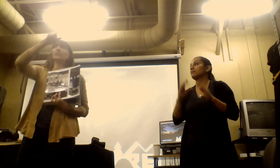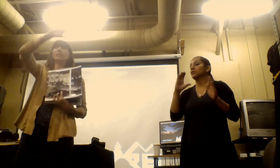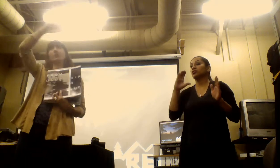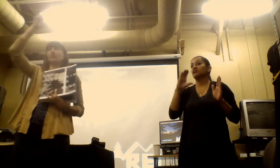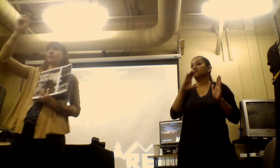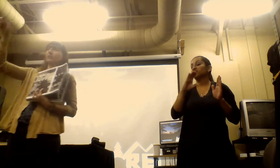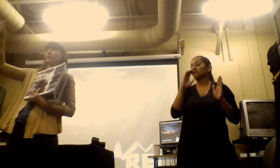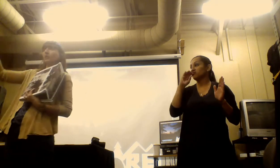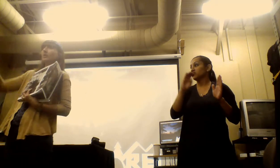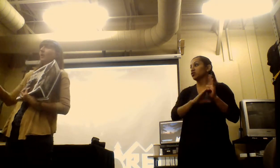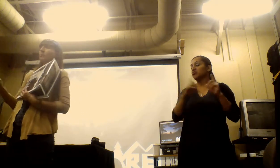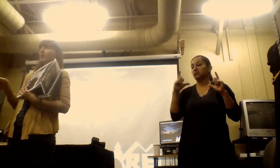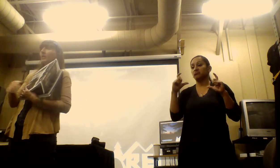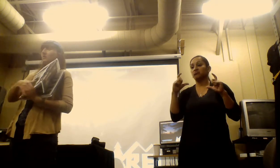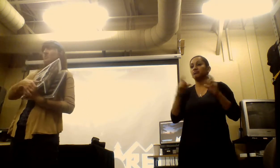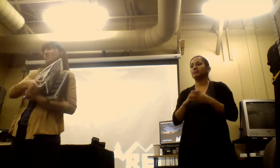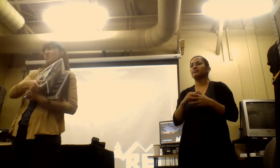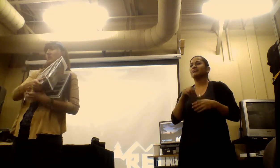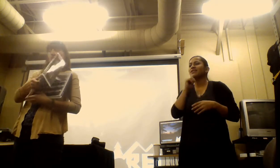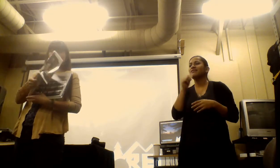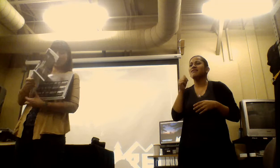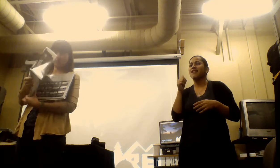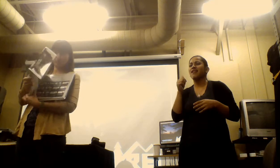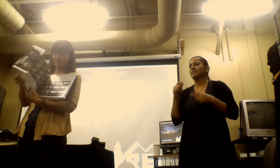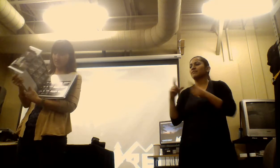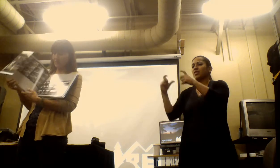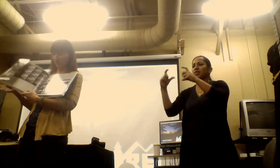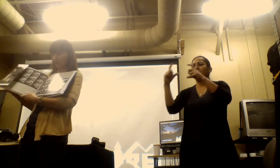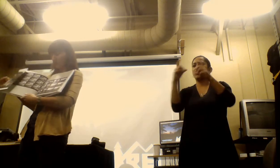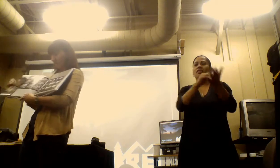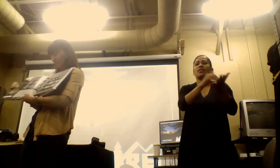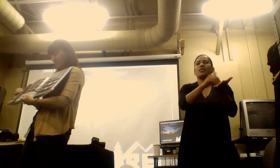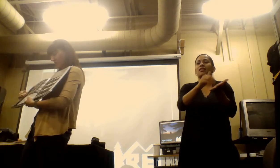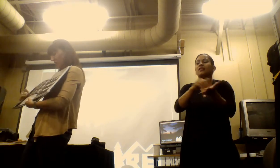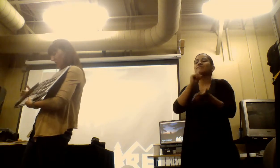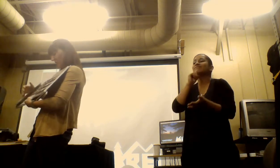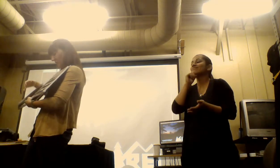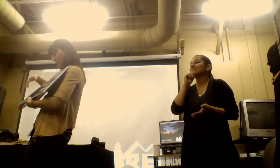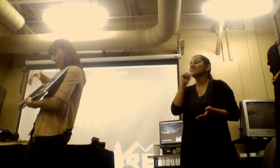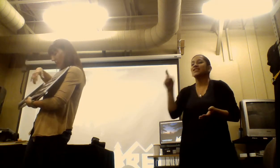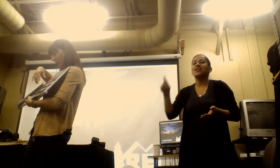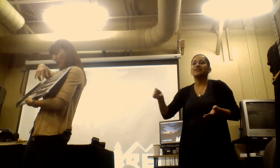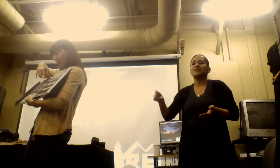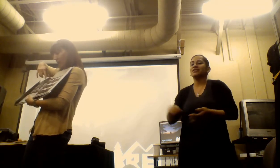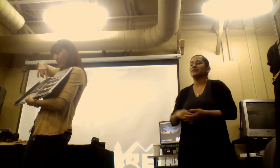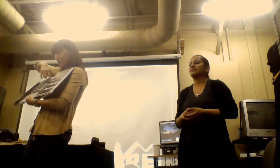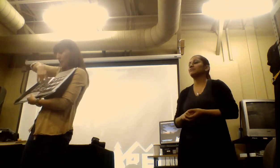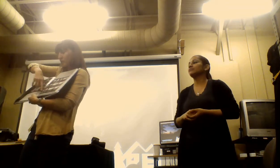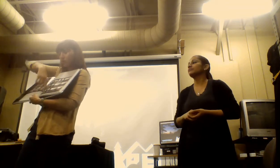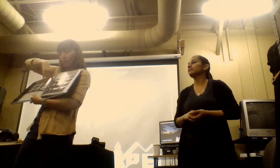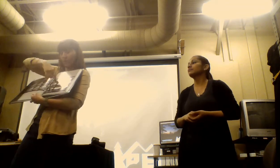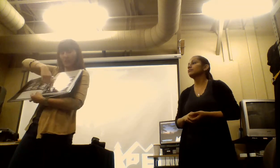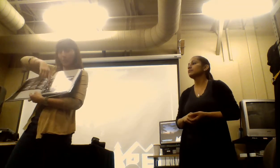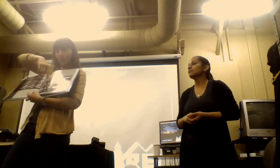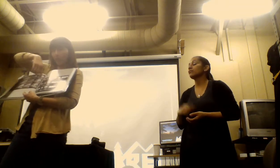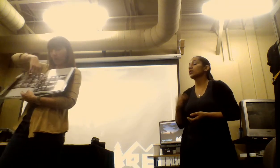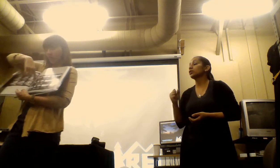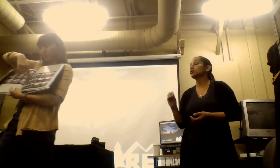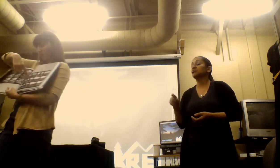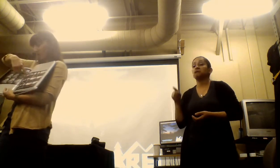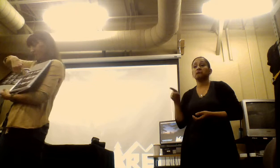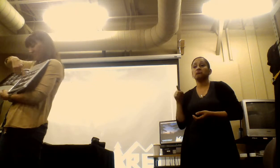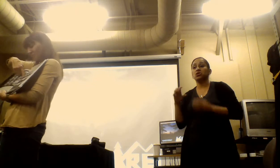click, click, click, click, click, click, click, click, because it's just not really necessary. It's just not necessary. So he's shooting with a camera called